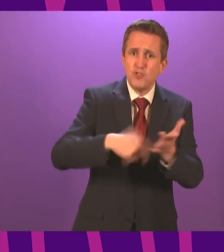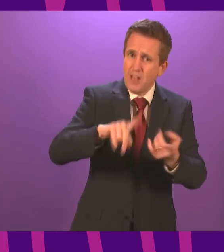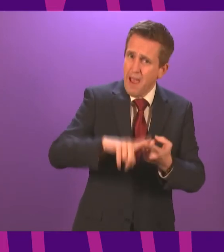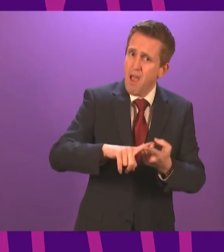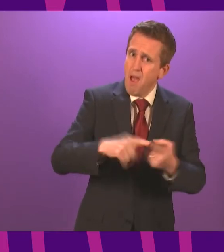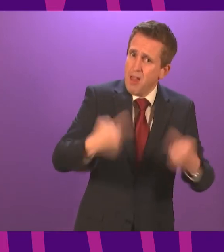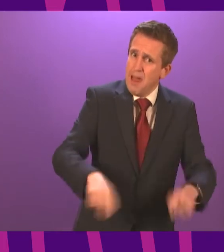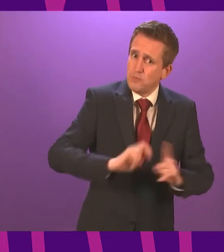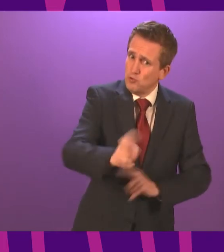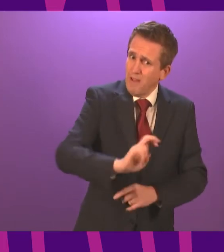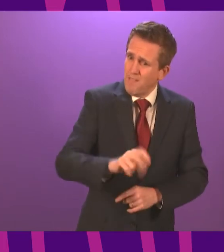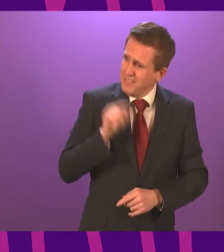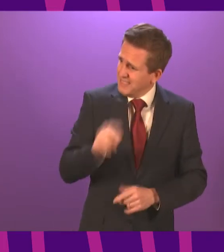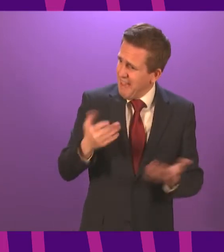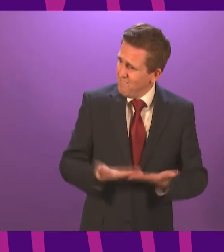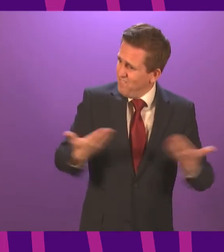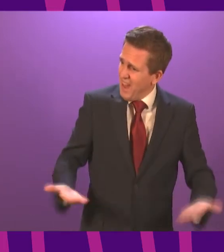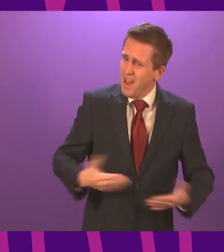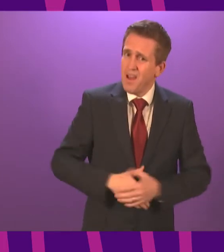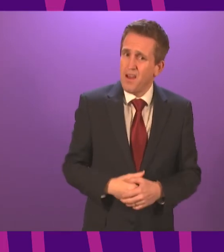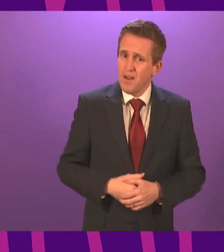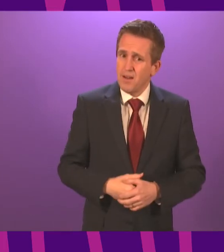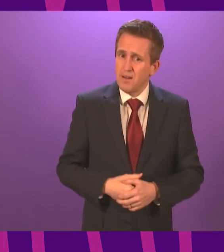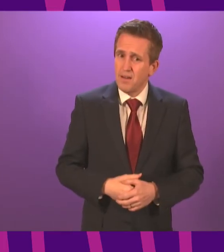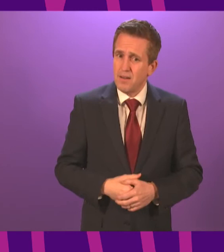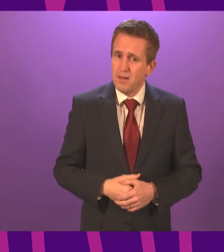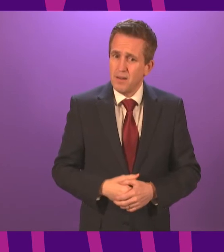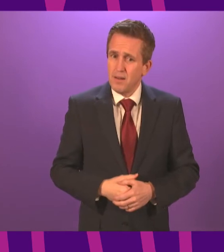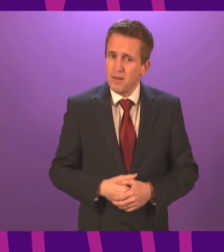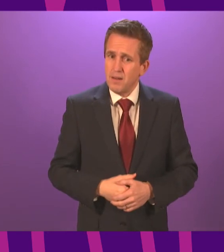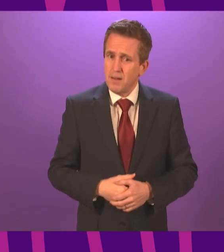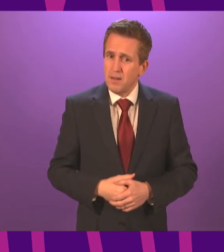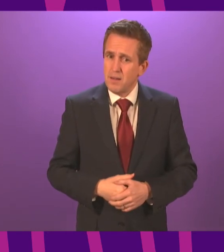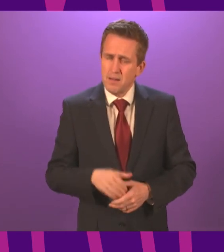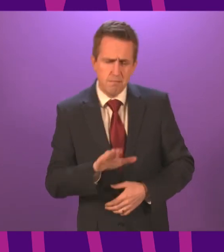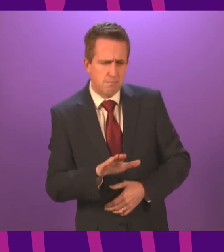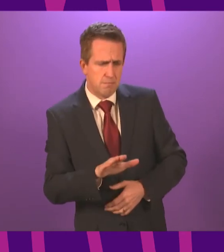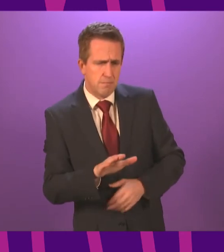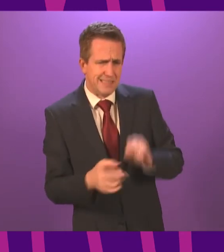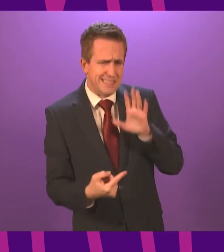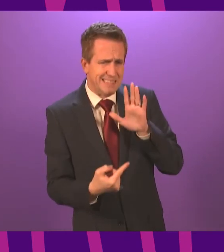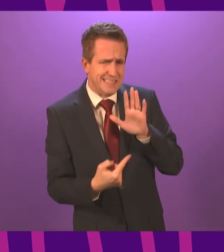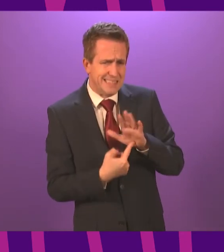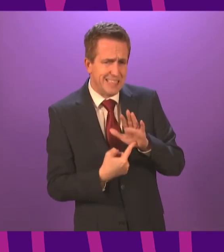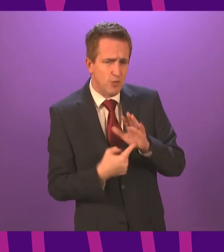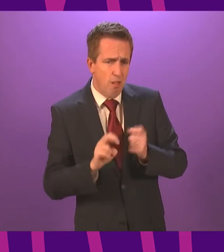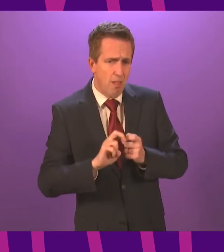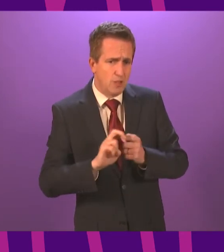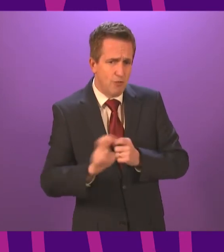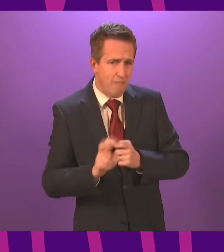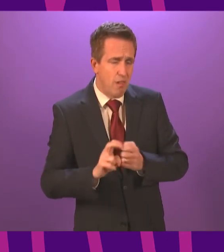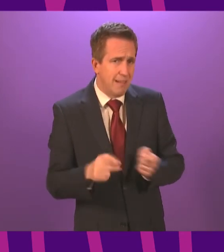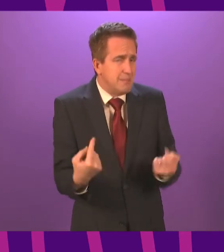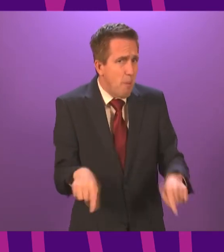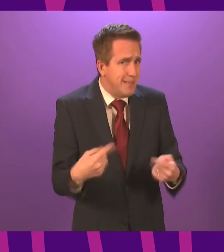Do you think that's fair? Cabinet Secretary. I take it as that it's essential travel that is permitted. There are